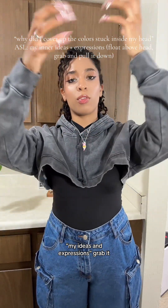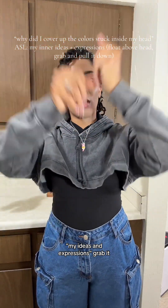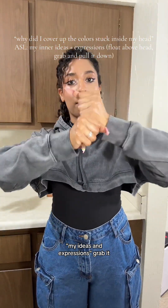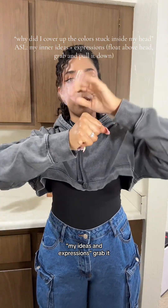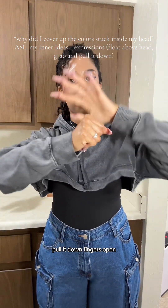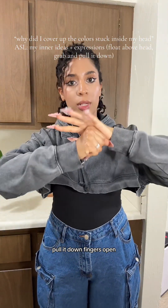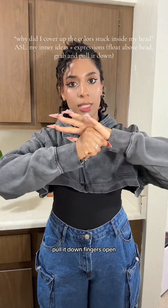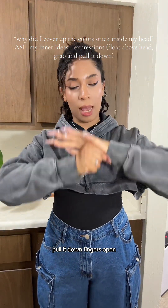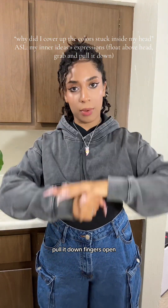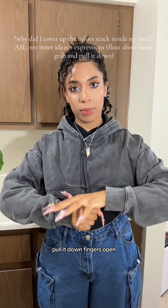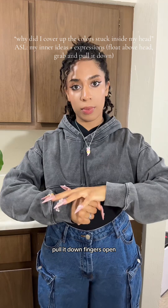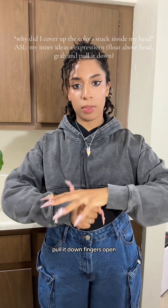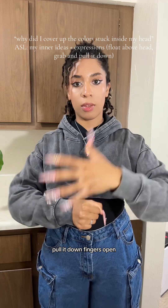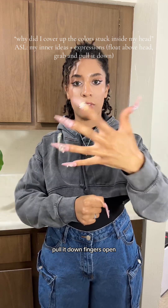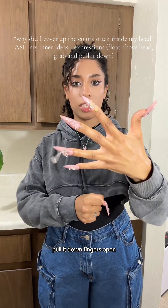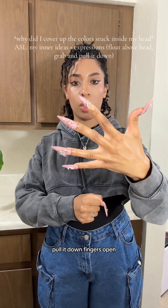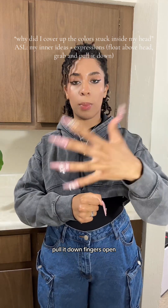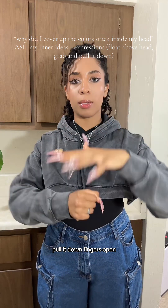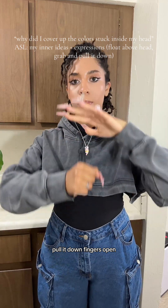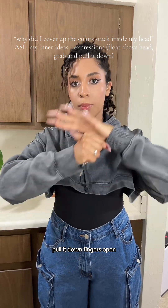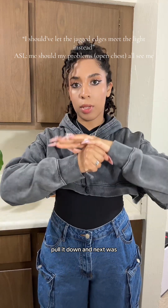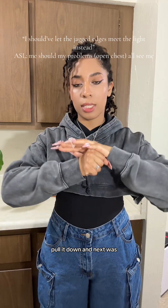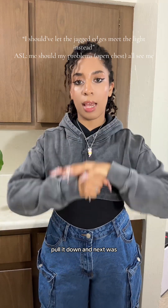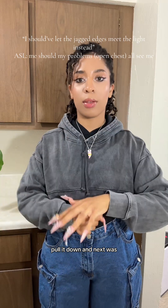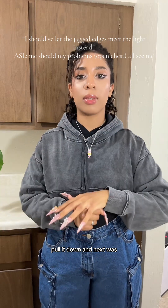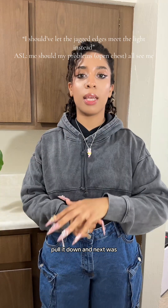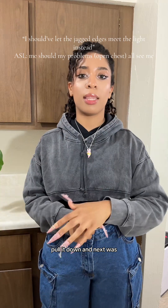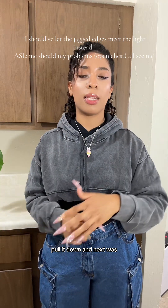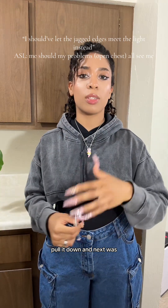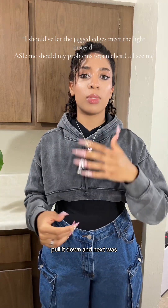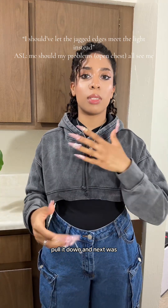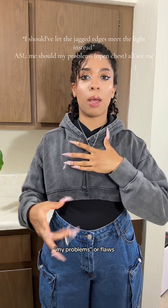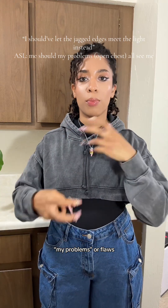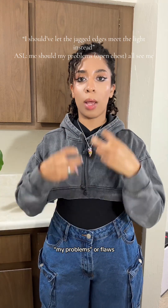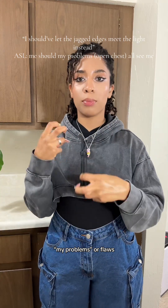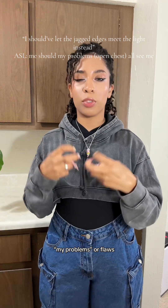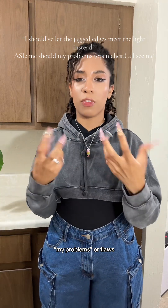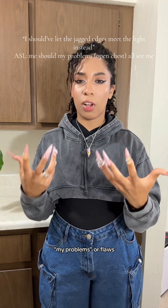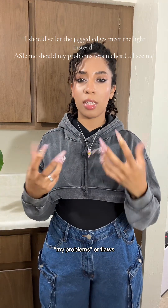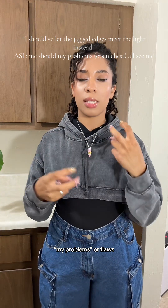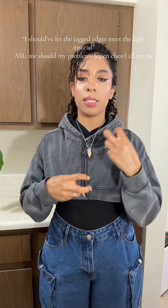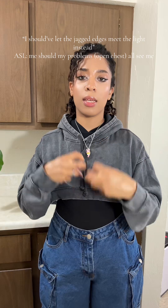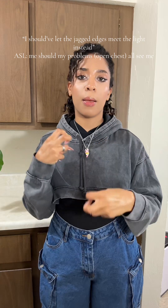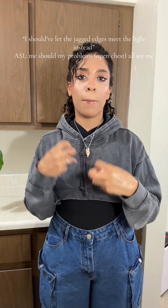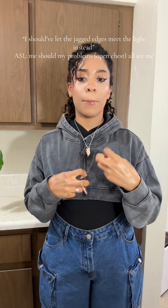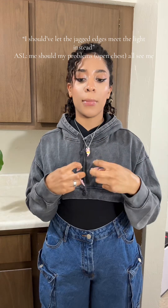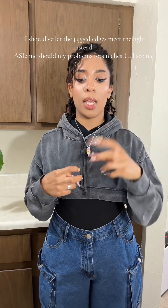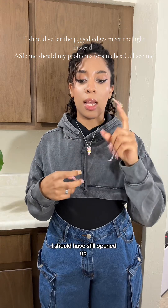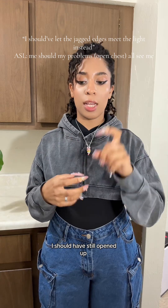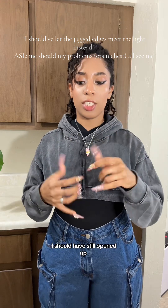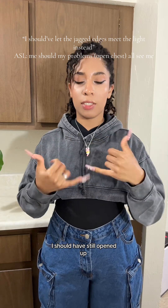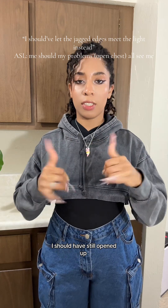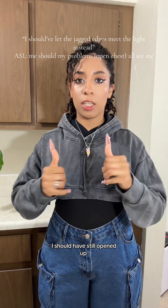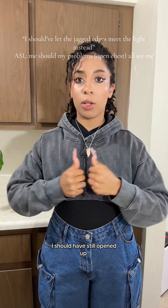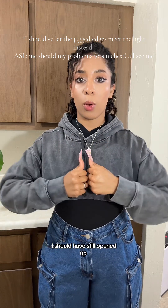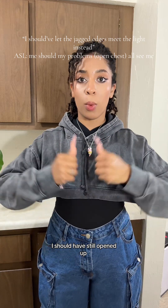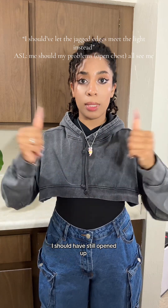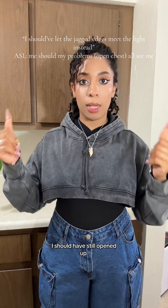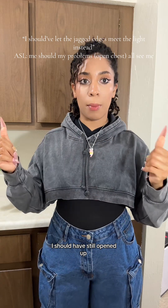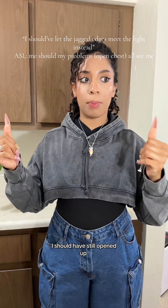grab it and pull it down, fingers open, pull it down. And the next word is my problems or flaws. I should have still opened up and